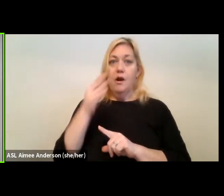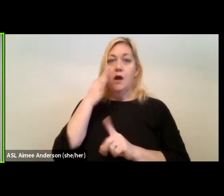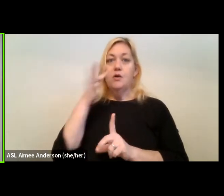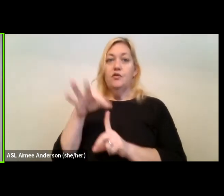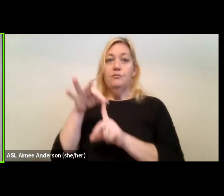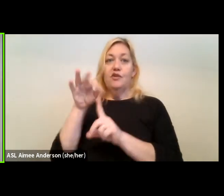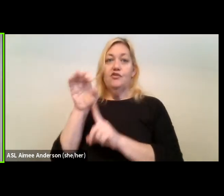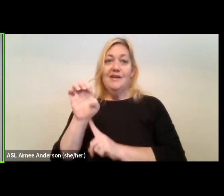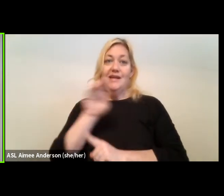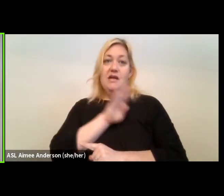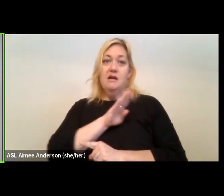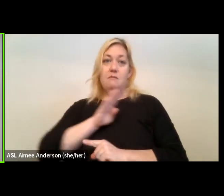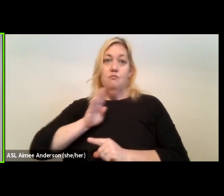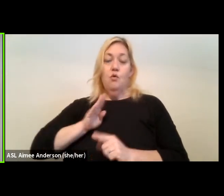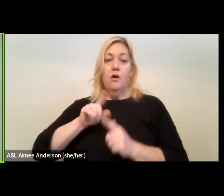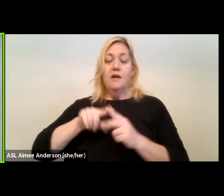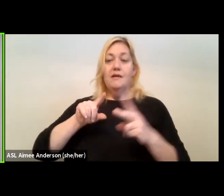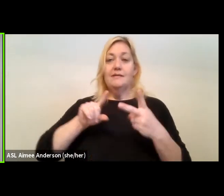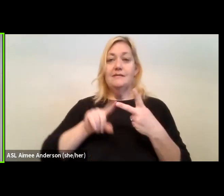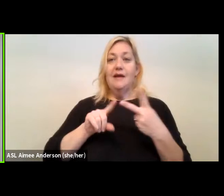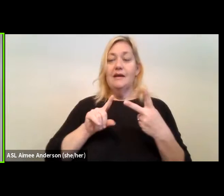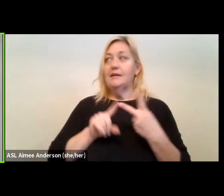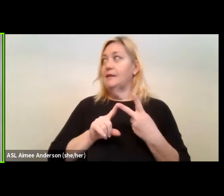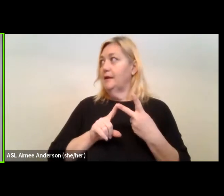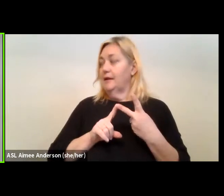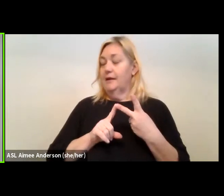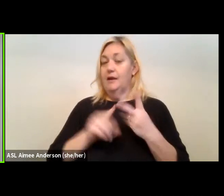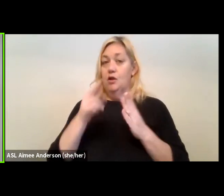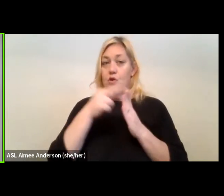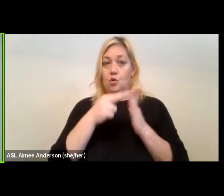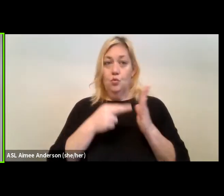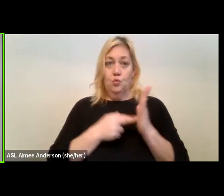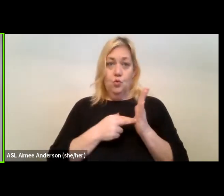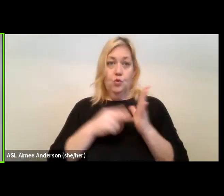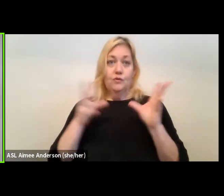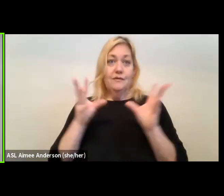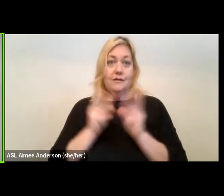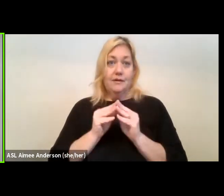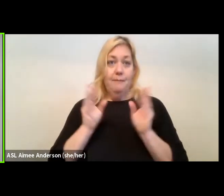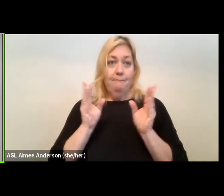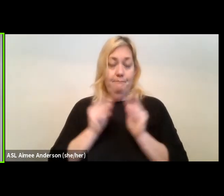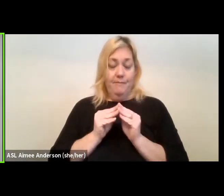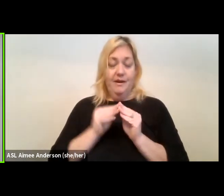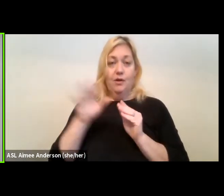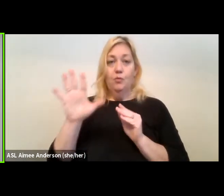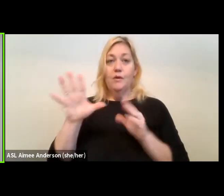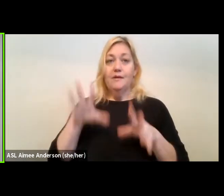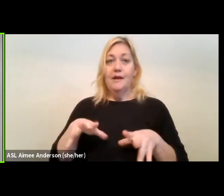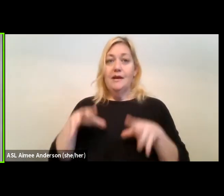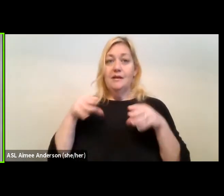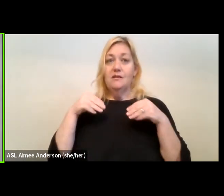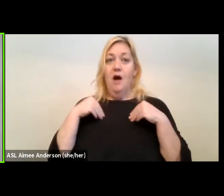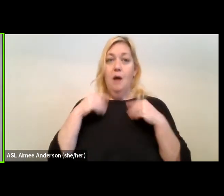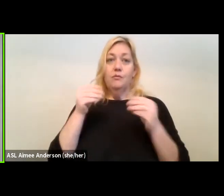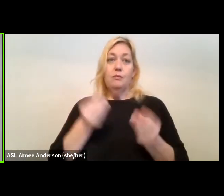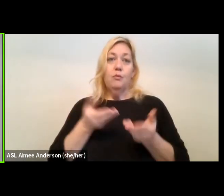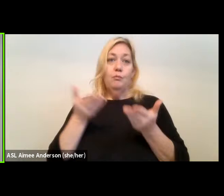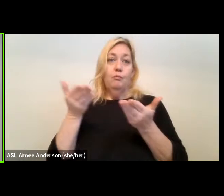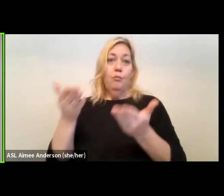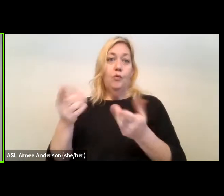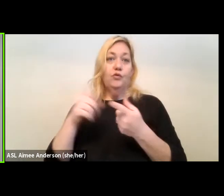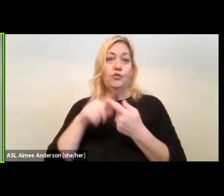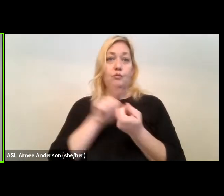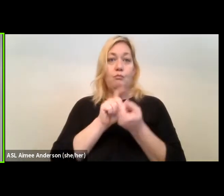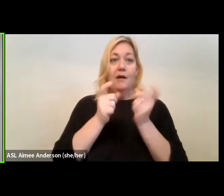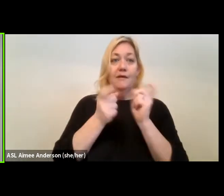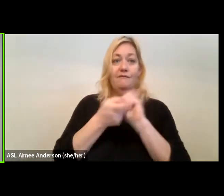e-board. And then secondly, the Rules Committee debated at some length and then adopted a proposal to modify